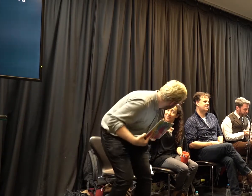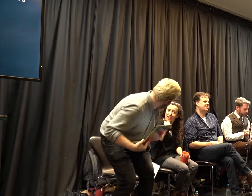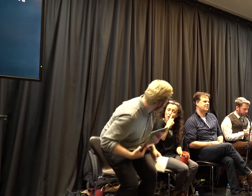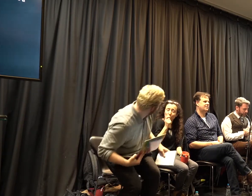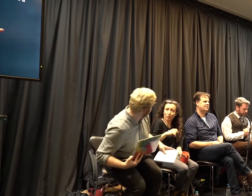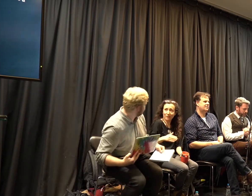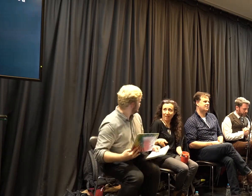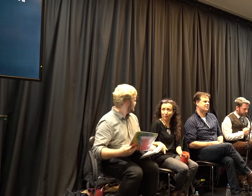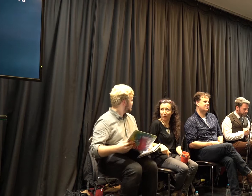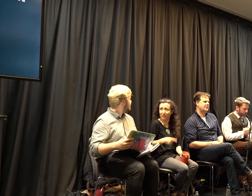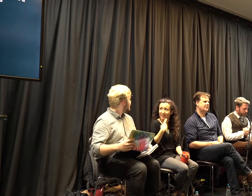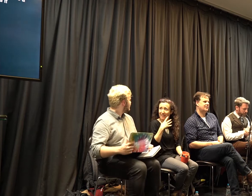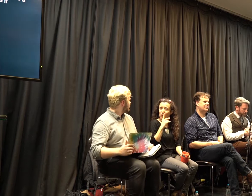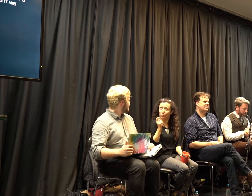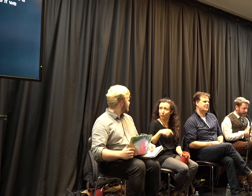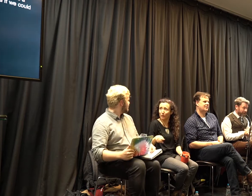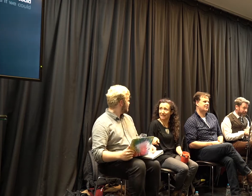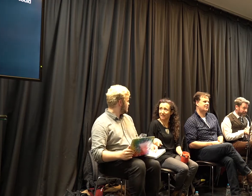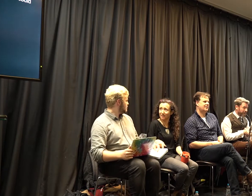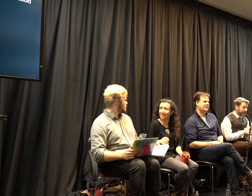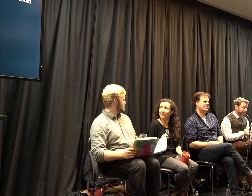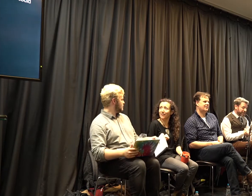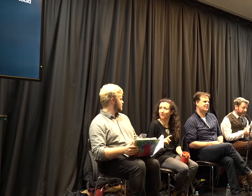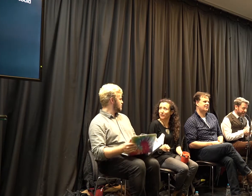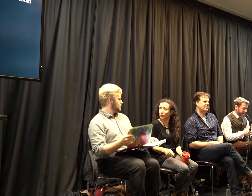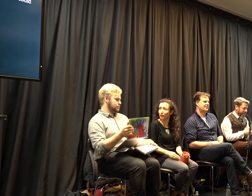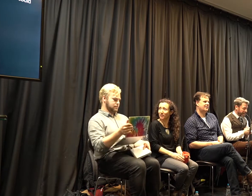put the graphs on the hashtag